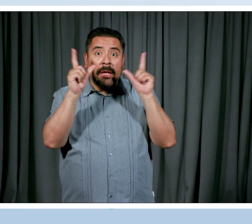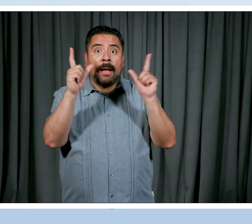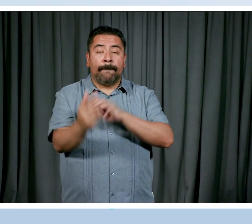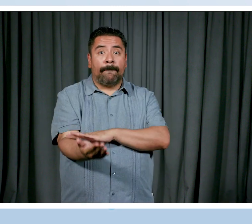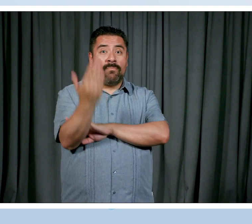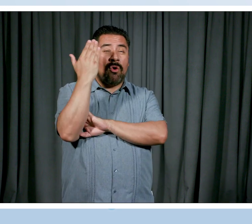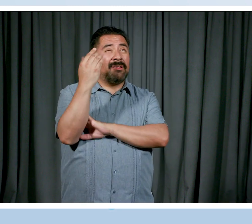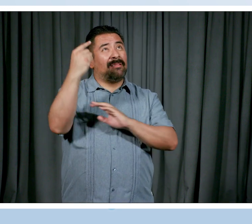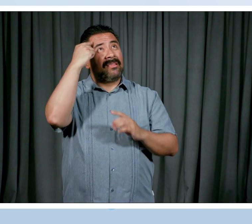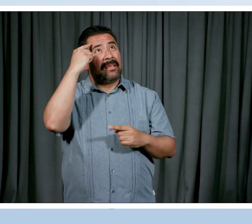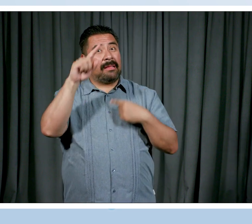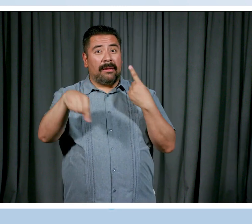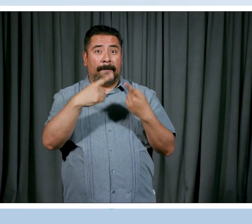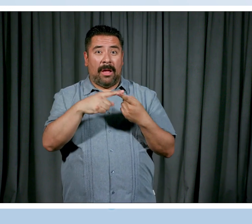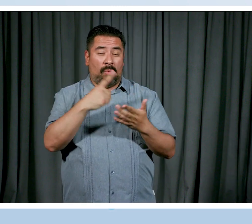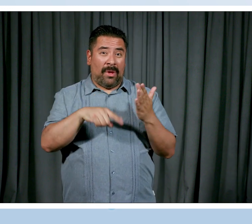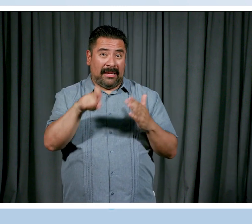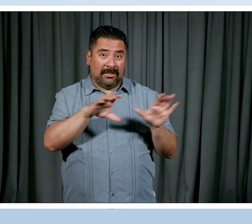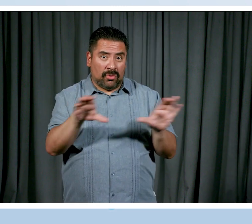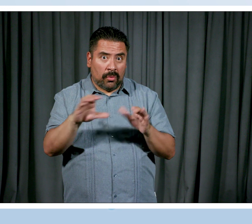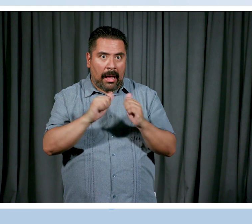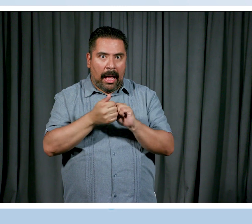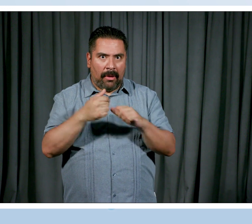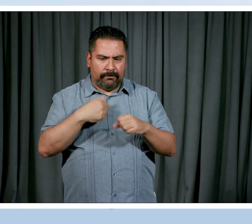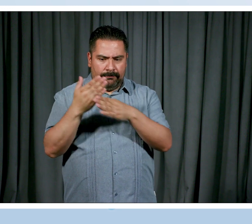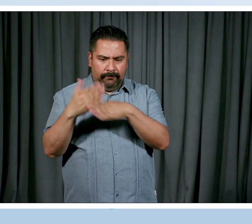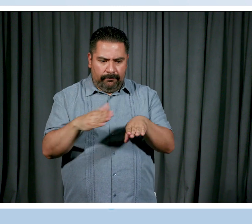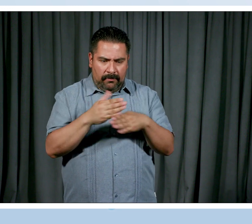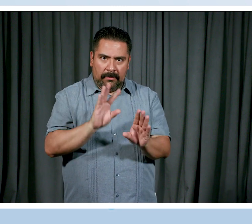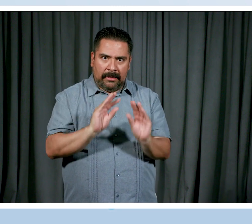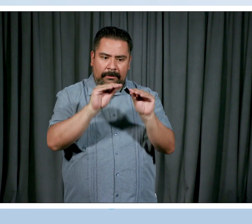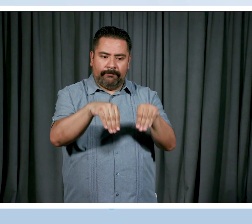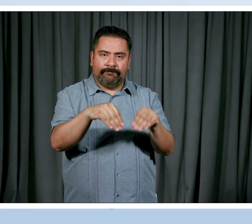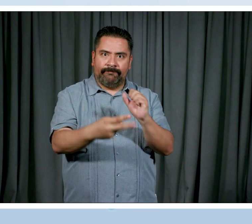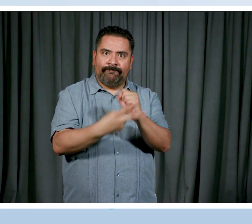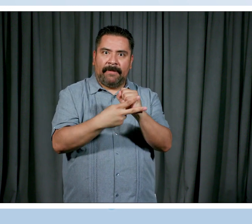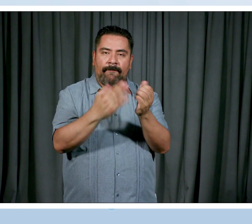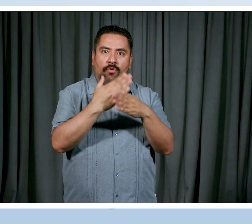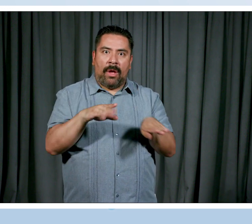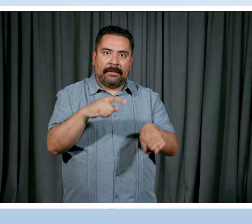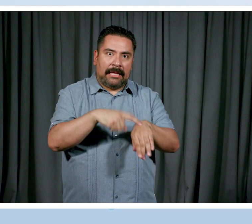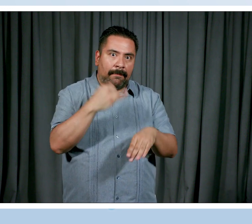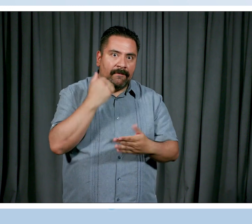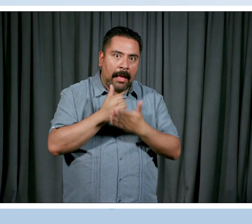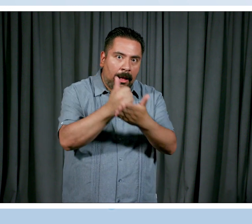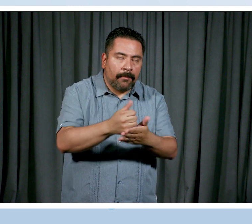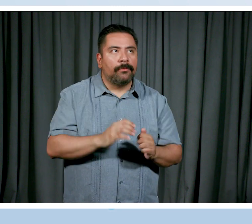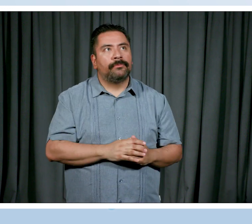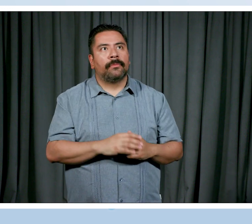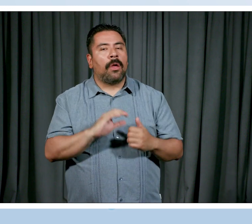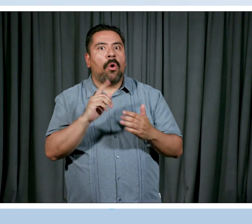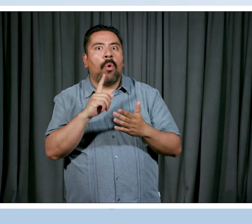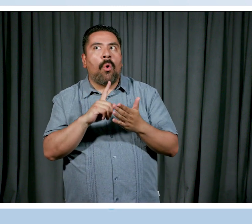and thinking a little bit about what you may need to do and how you can space out some quiet, if that's helpful for you, or when you can make that connection